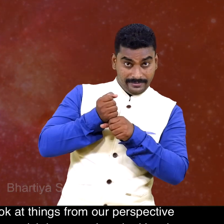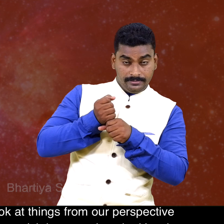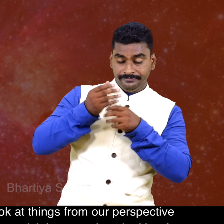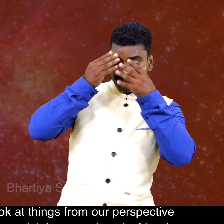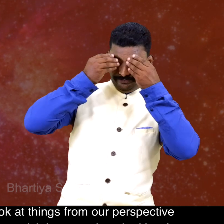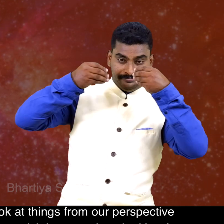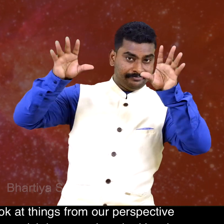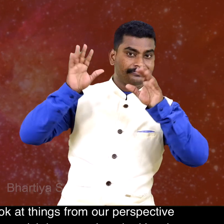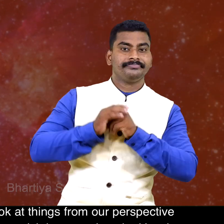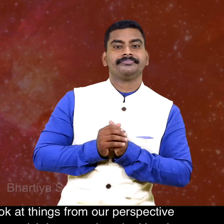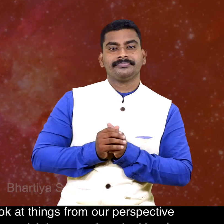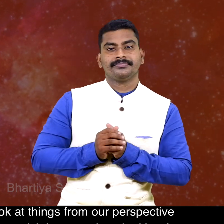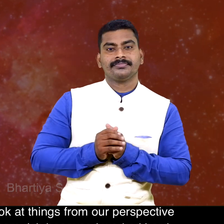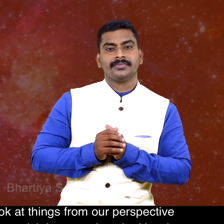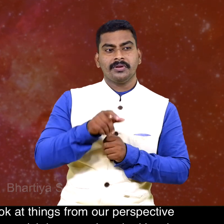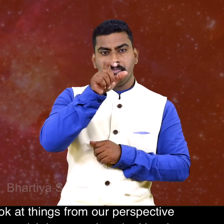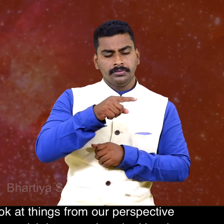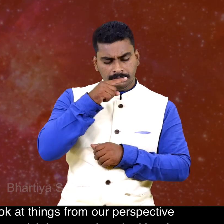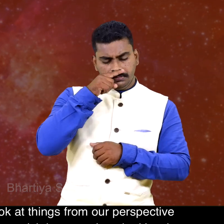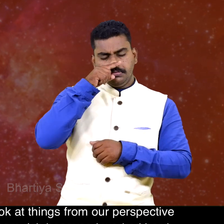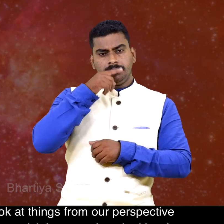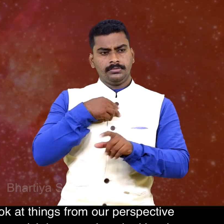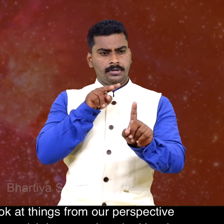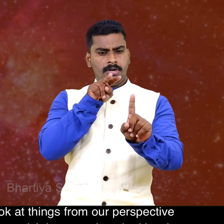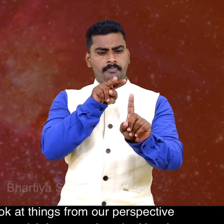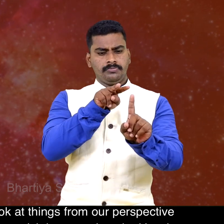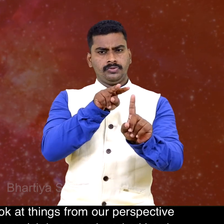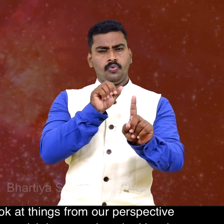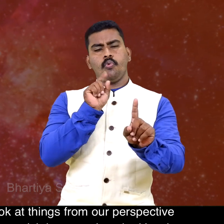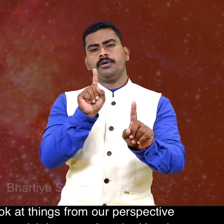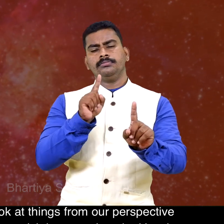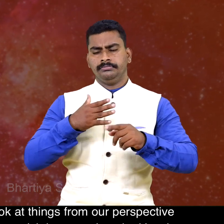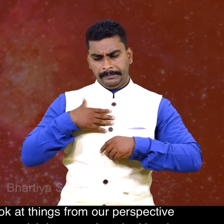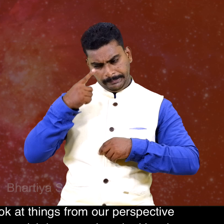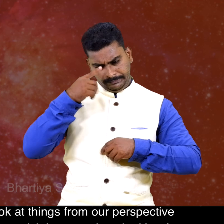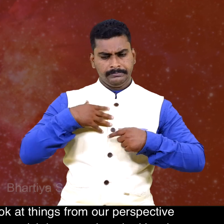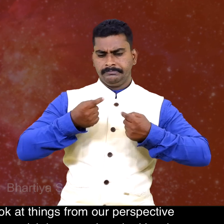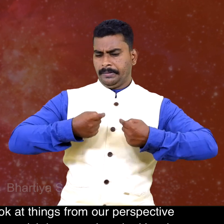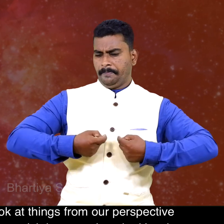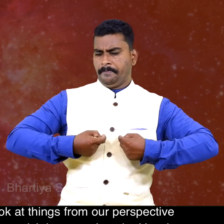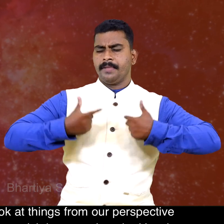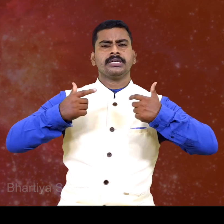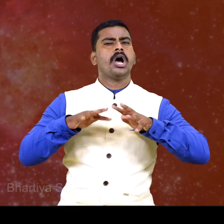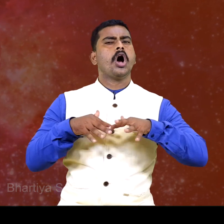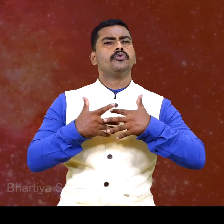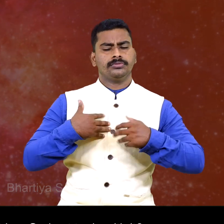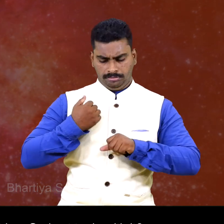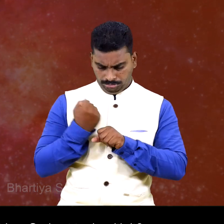things from our perspective and say, I am rich because I worked hard. What has